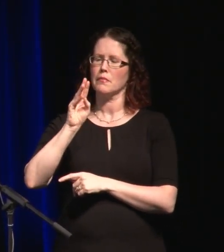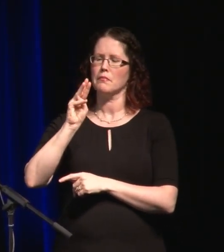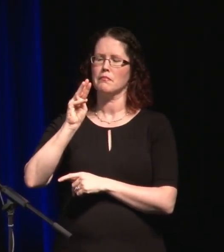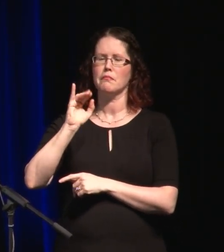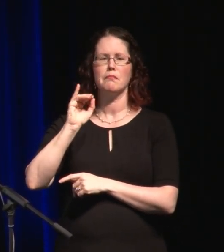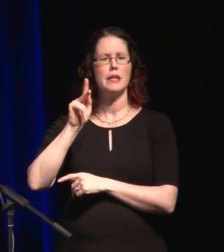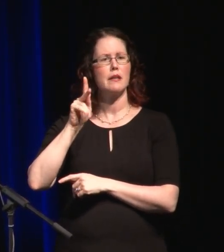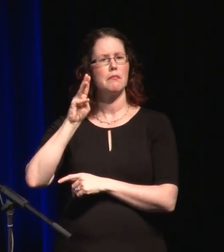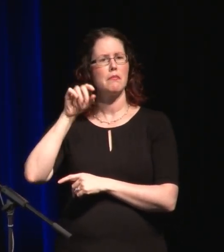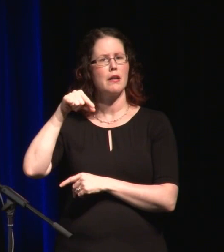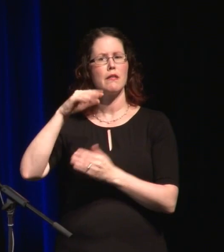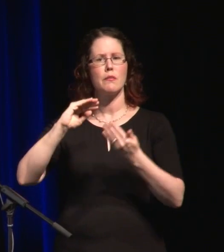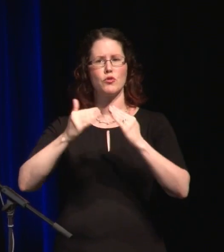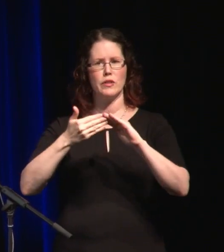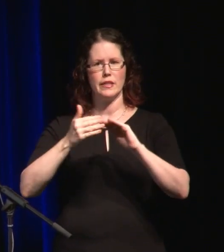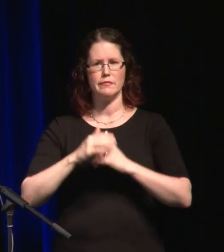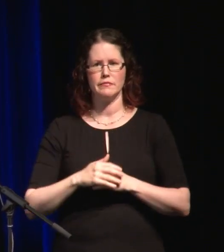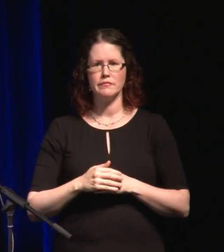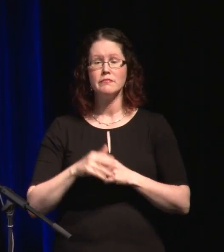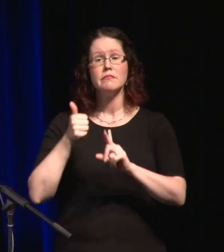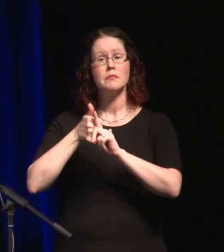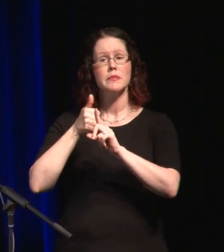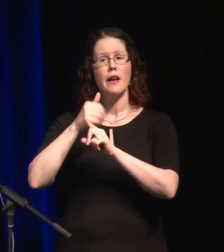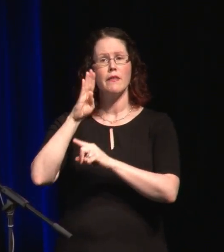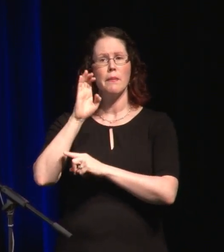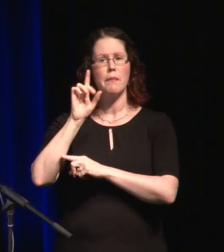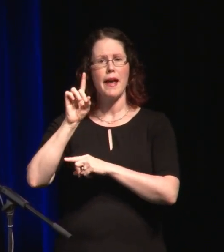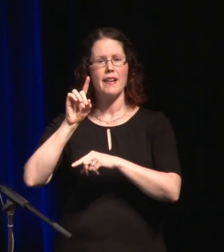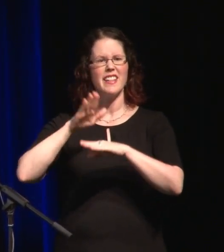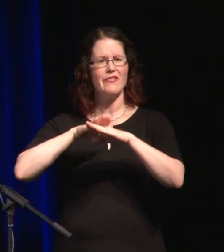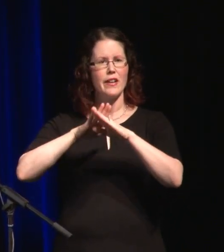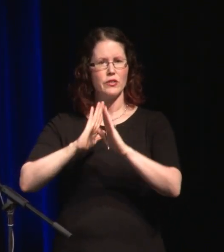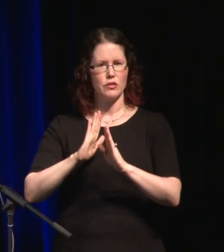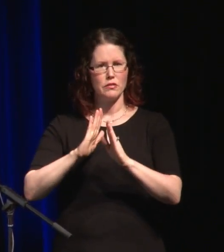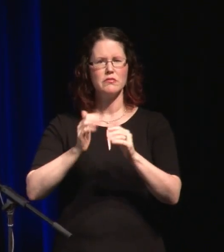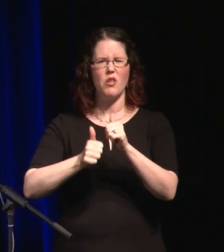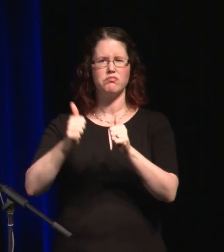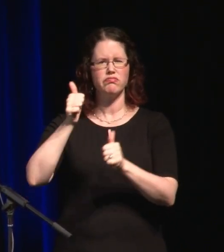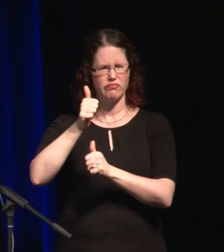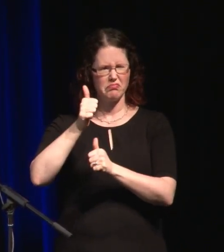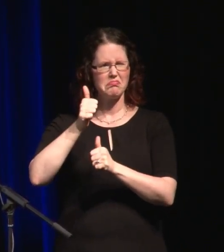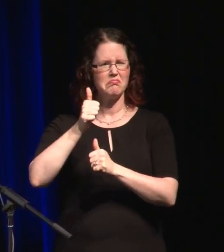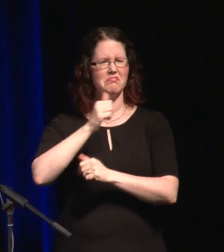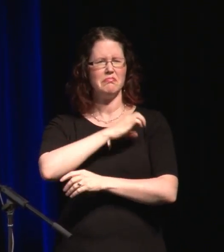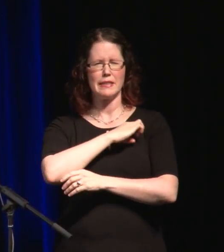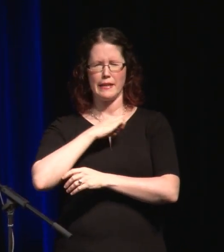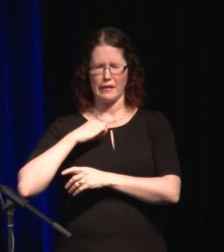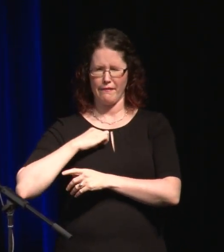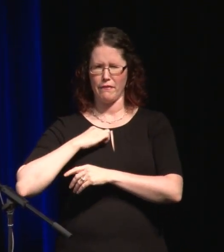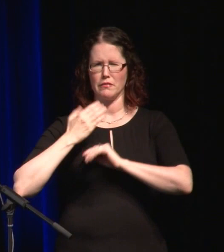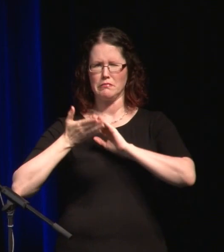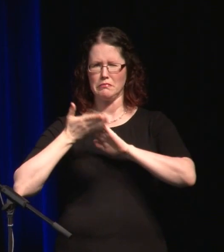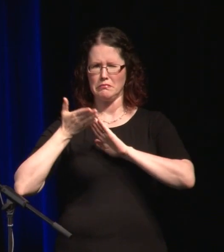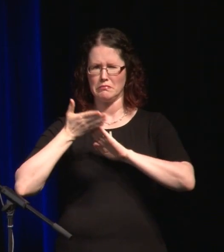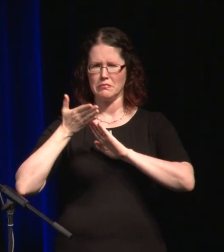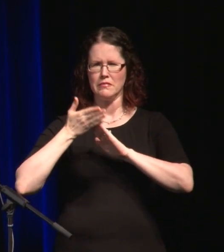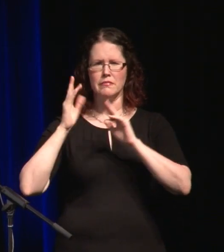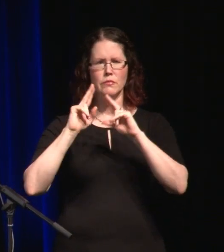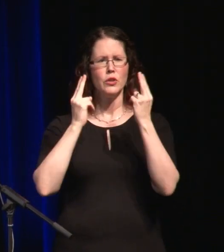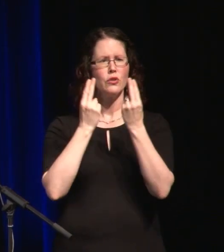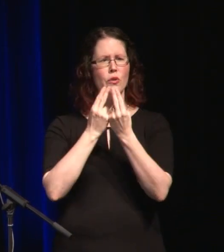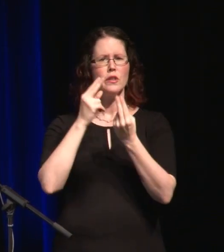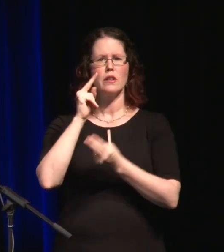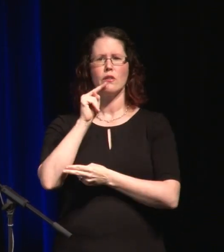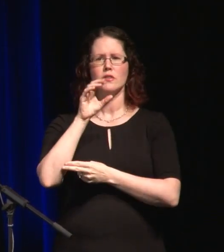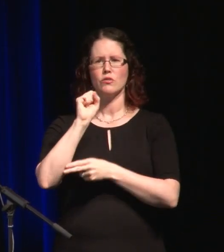senior advisor in the Membertou Nation, in addition to serving as executive chairperson of the Union of Nova